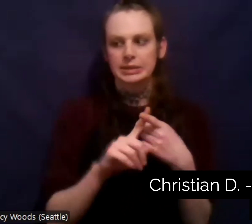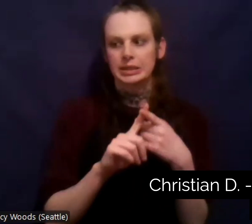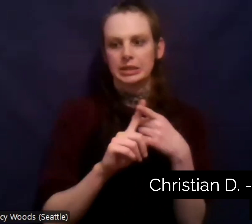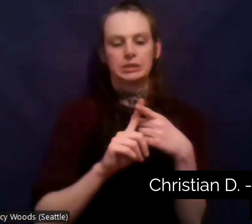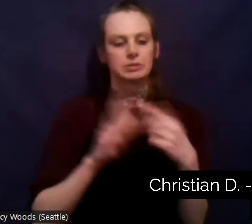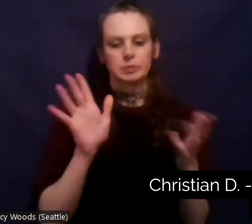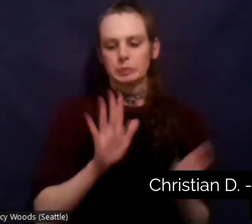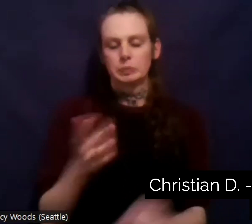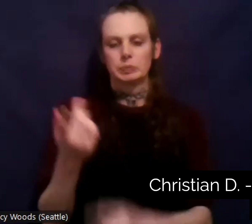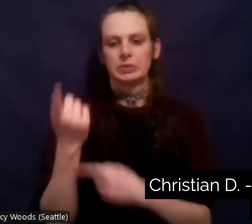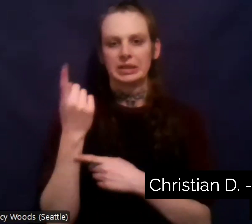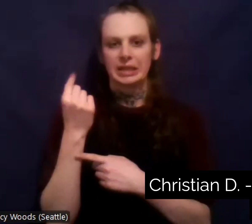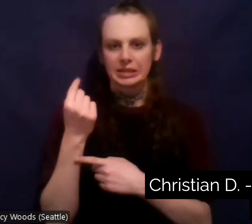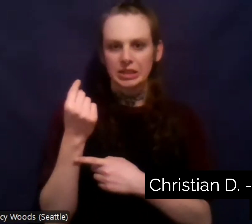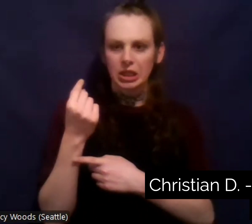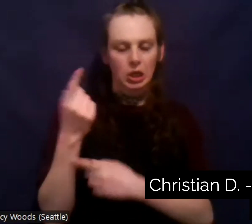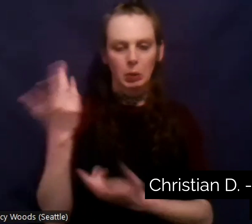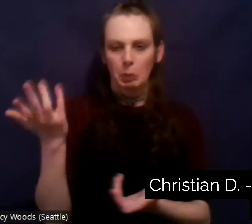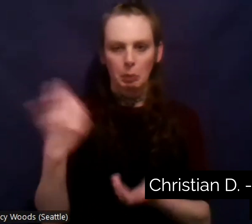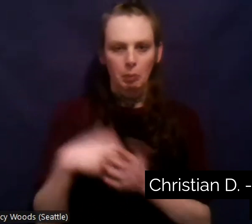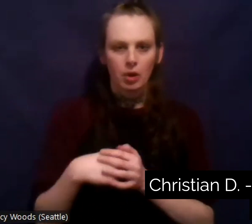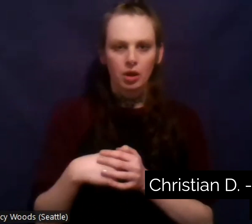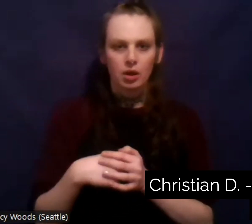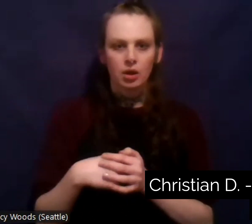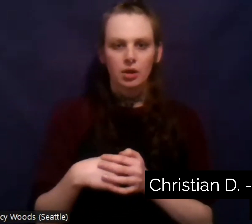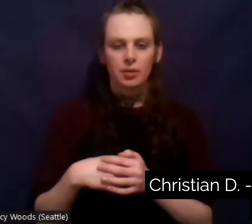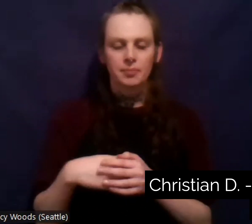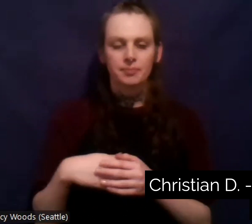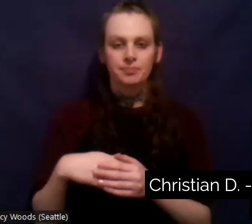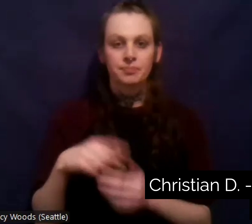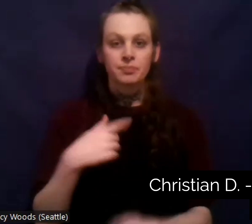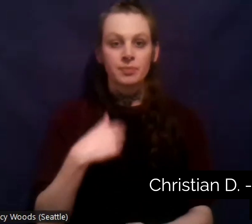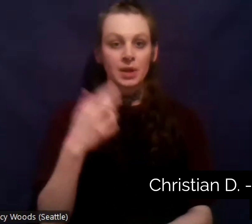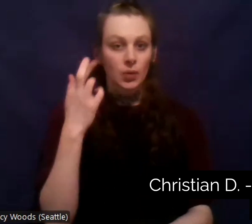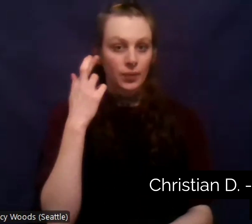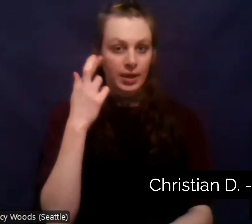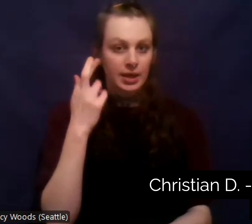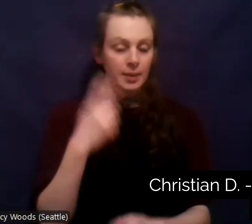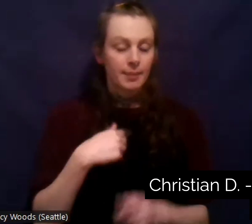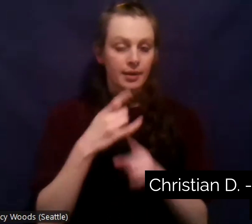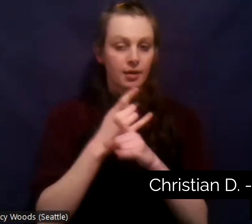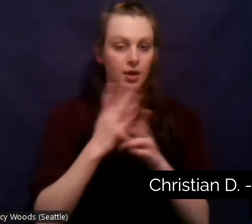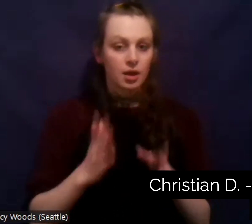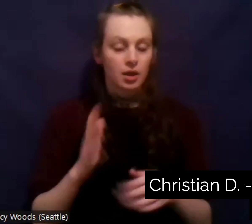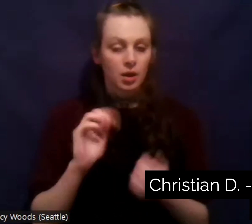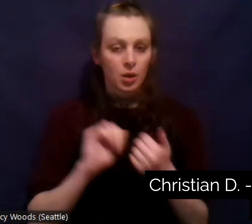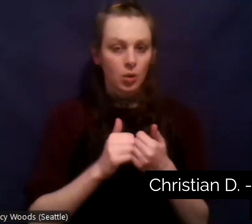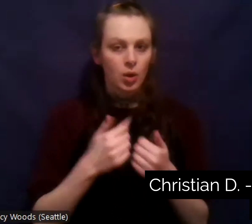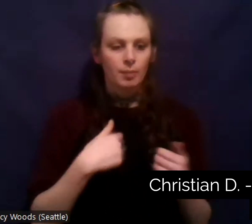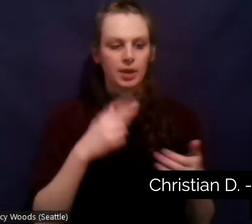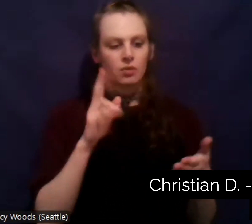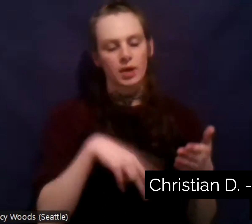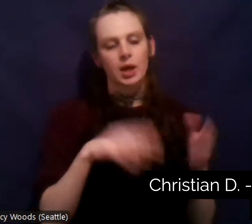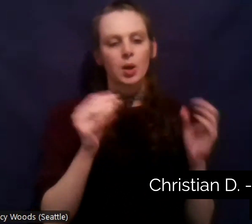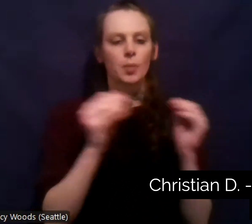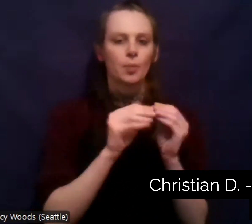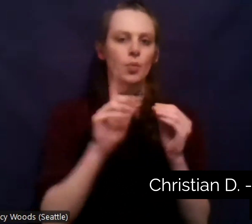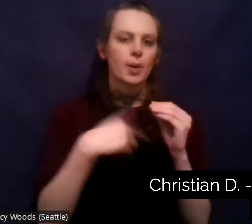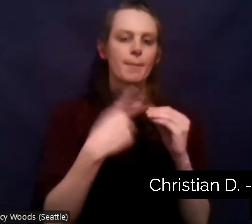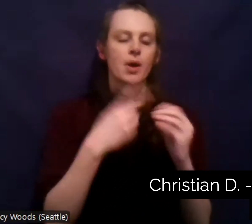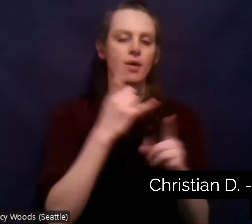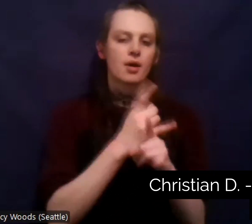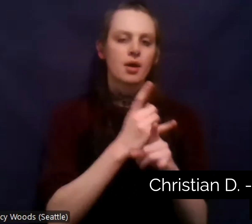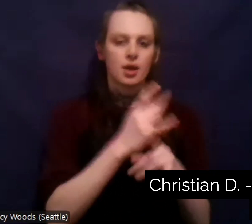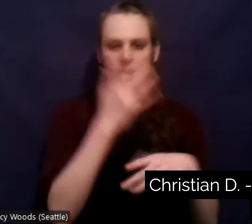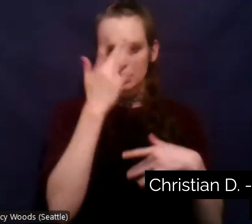I realized that I was an alcoholic because I read more about alcoholism, and then